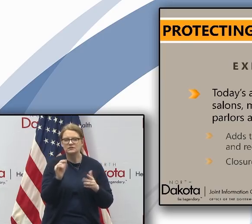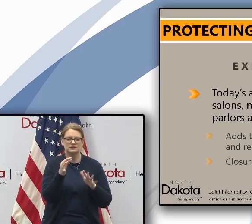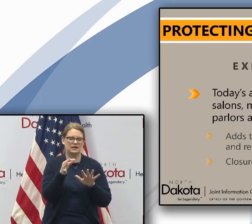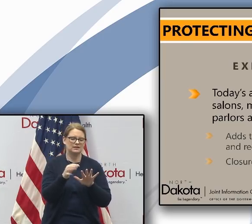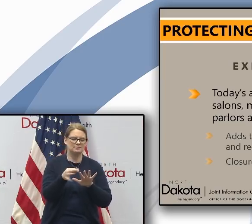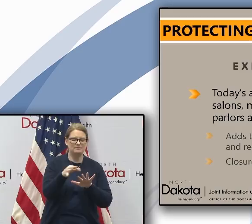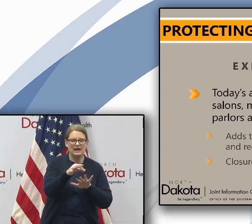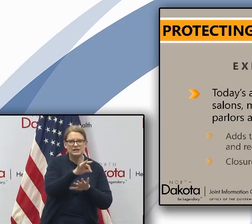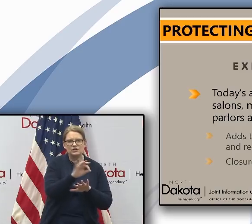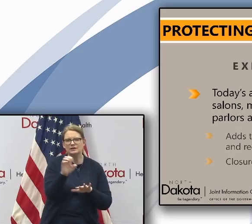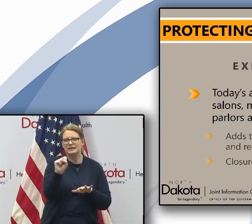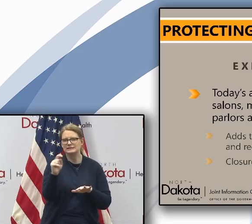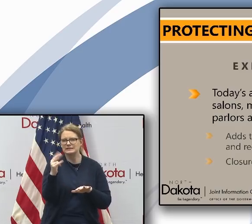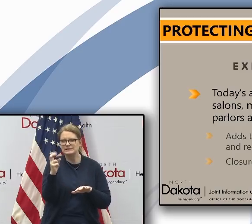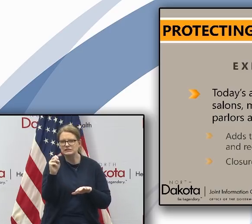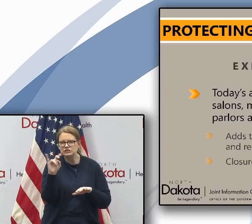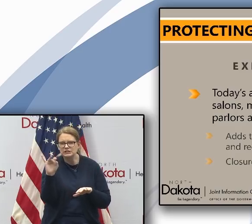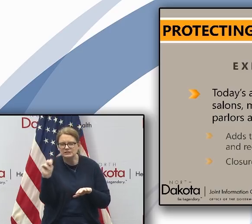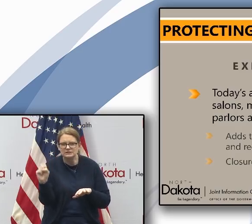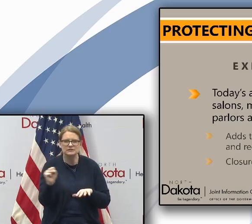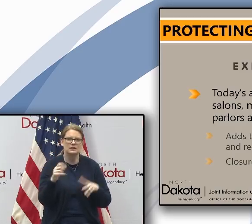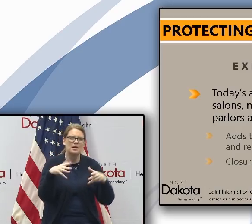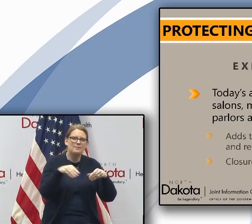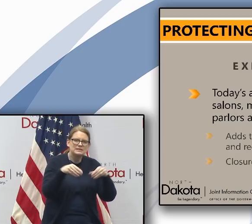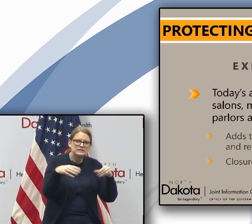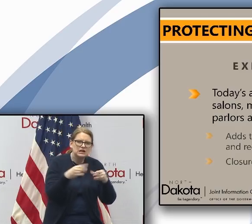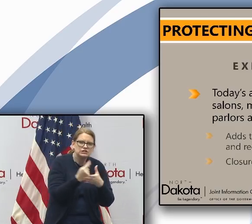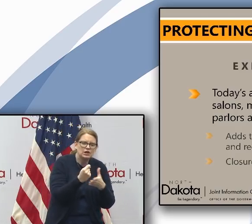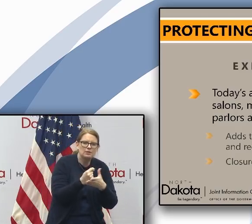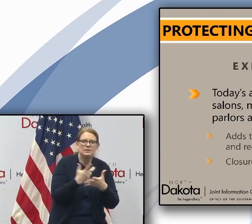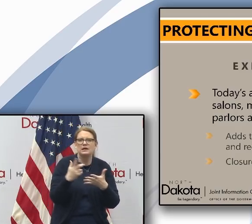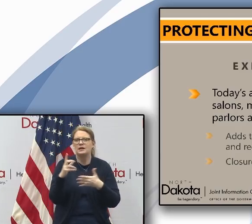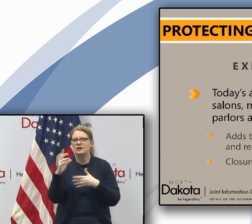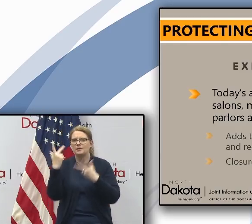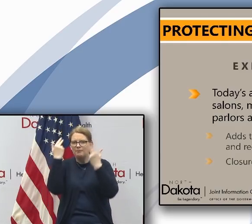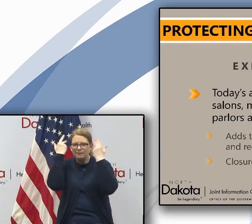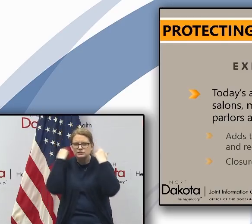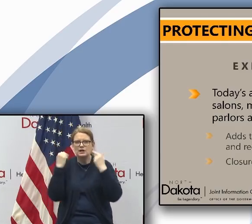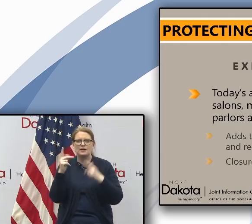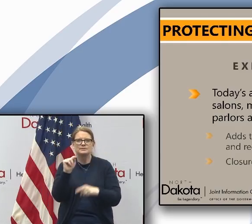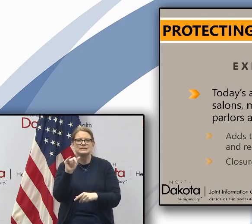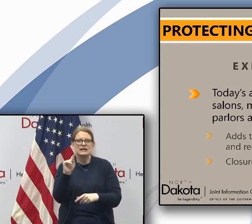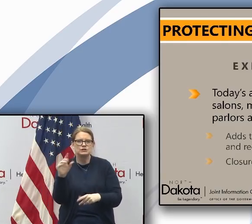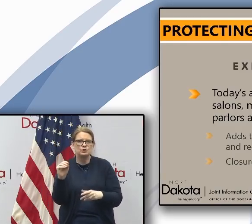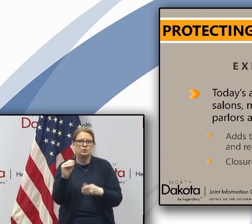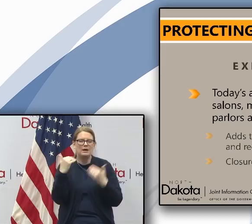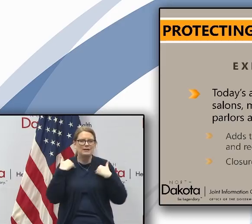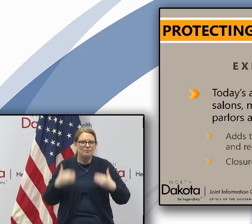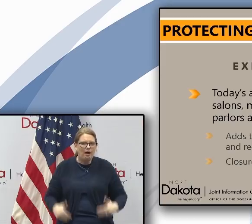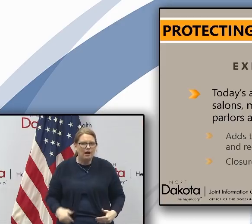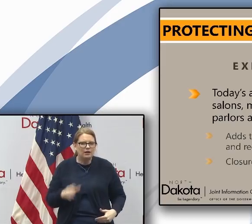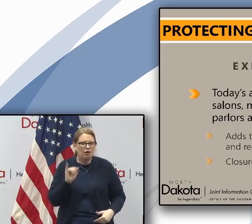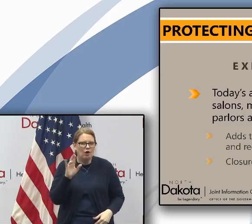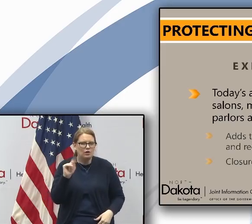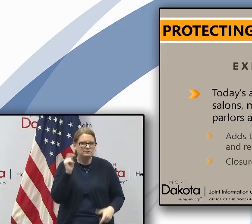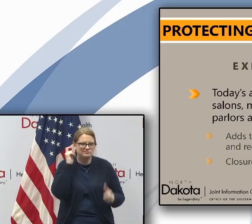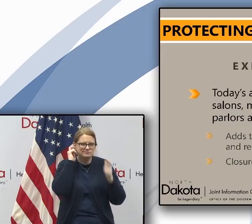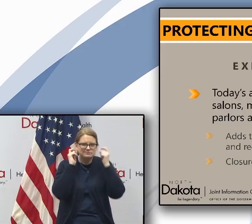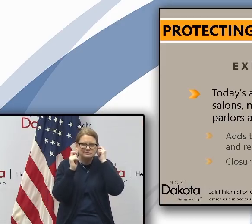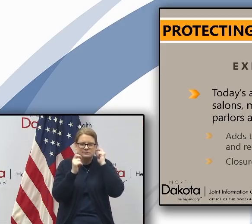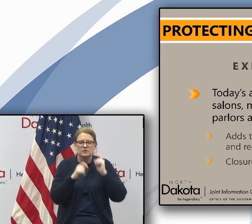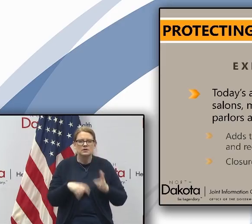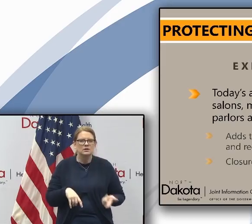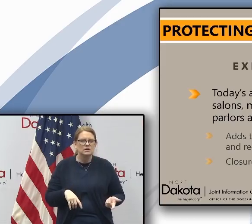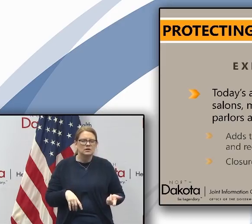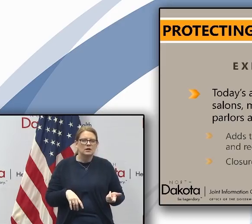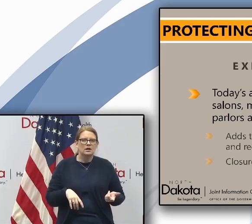manicurists, estheticians. It also covers massage therapy, barbershops, tattoo, and body art facilities. This executive